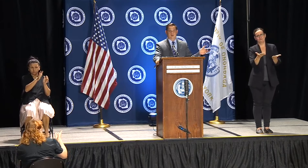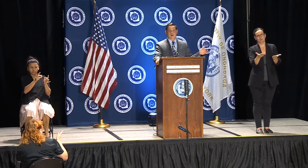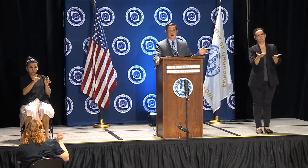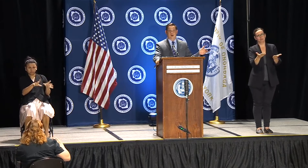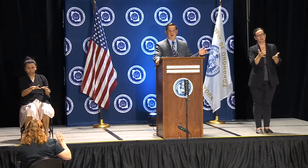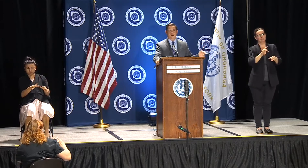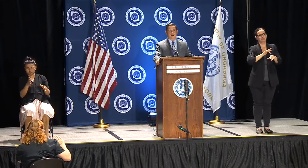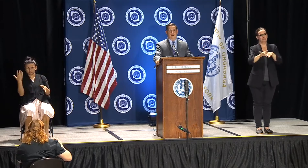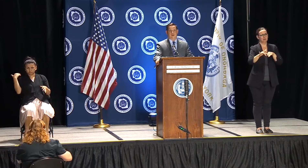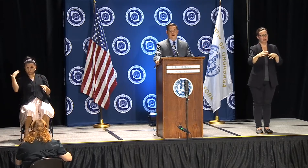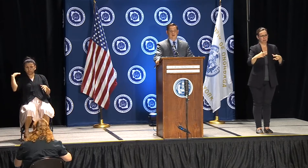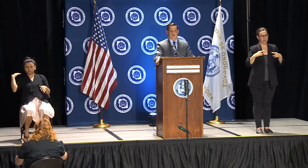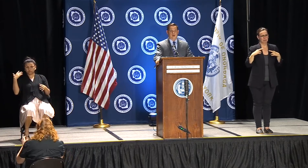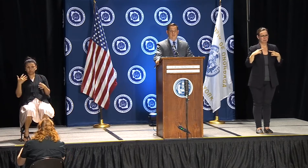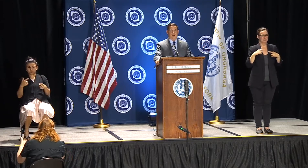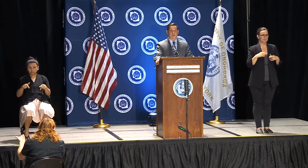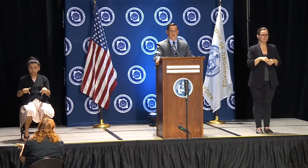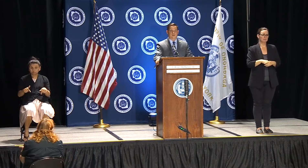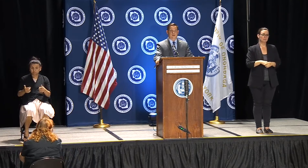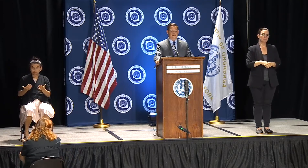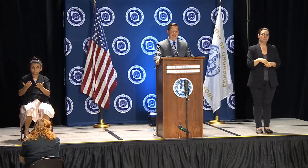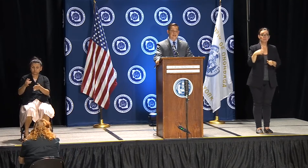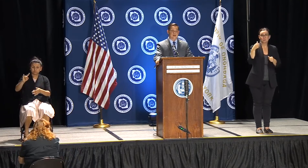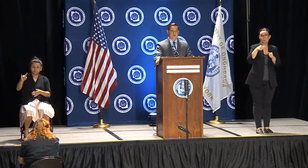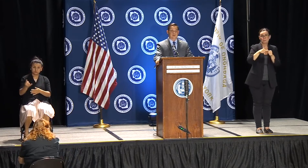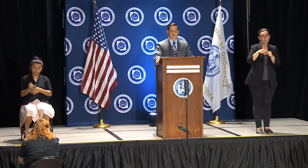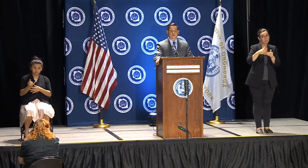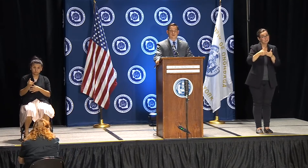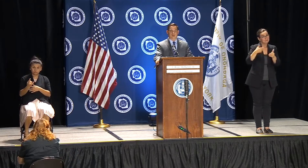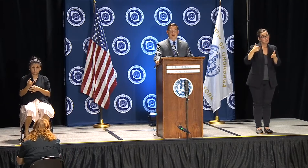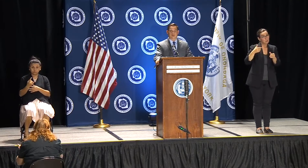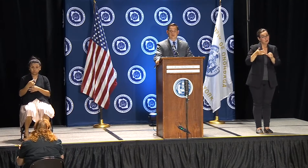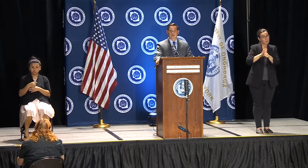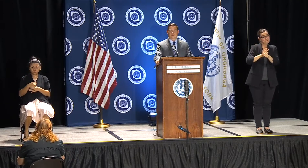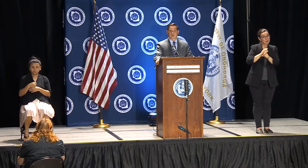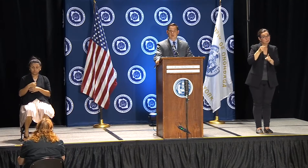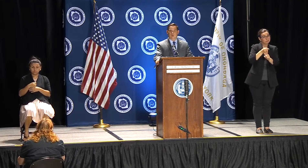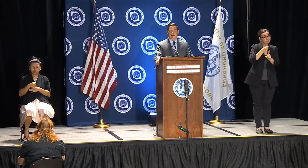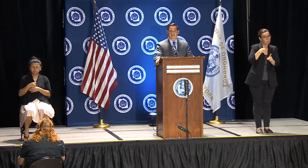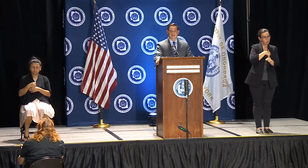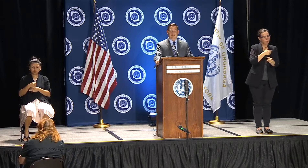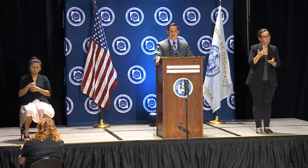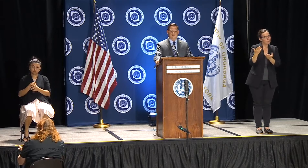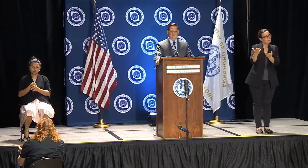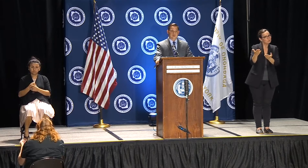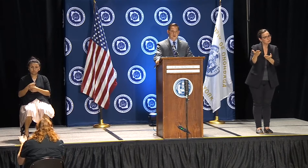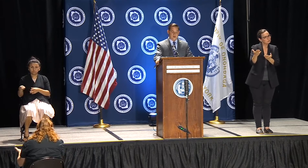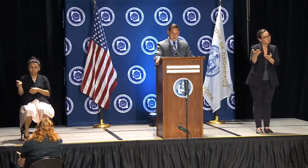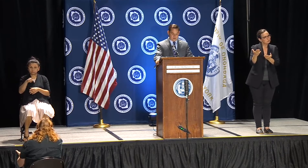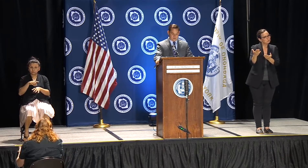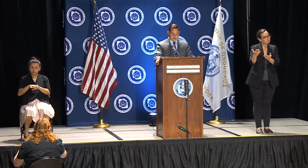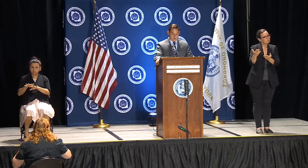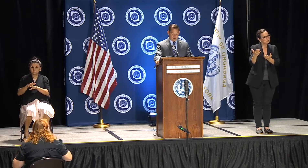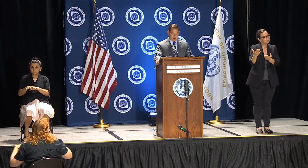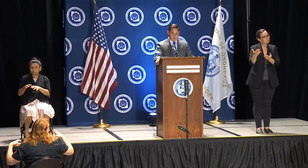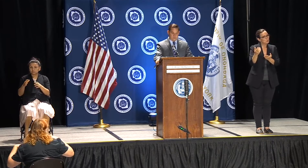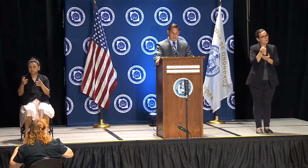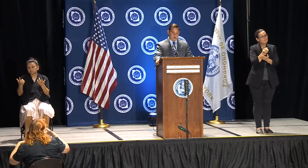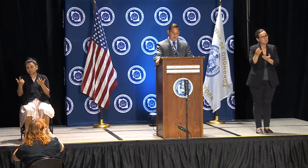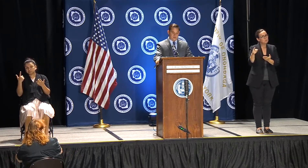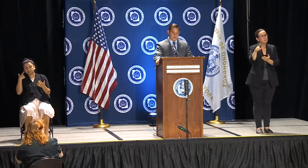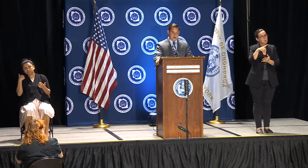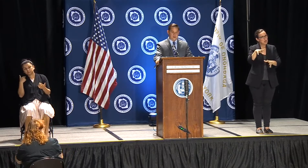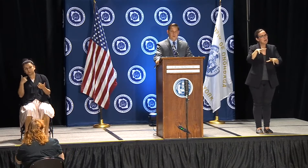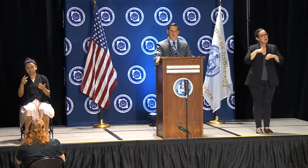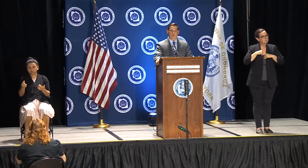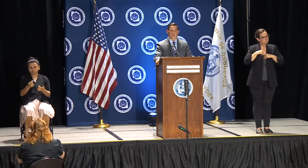pandemic, and probably didn't take it. Maybe things have changed, and they want to take that. And so we may have